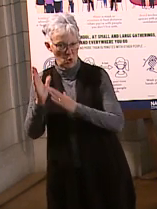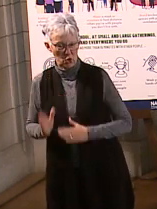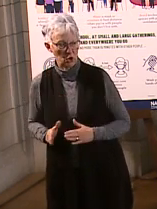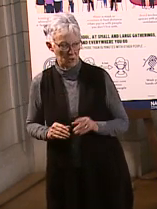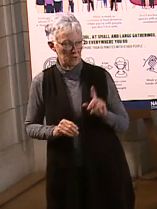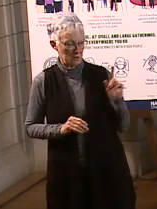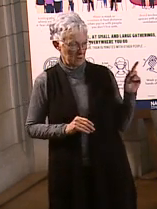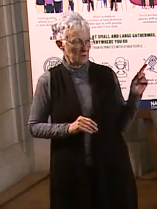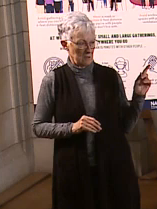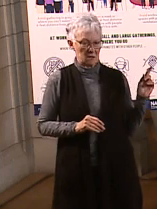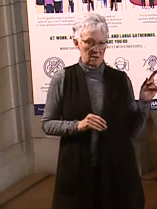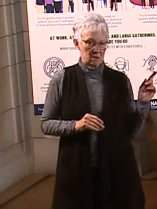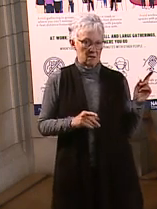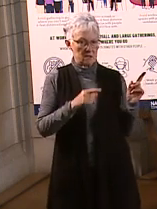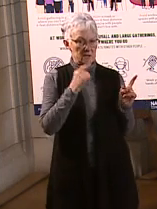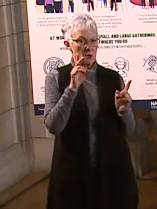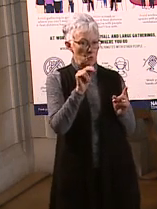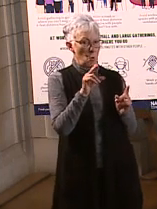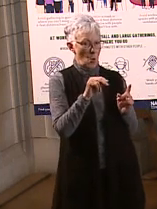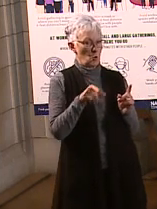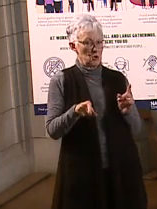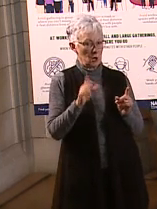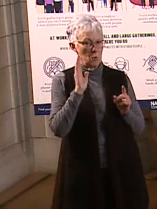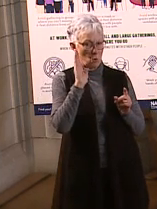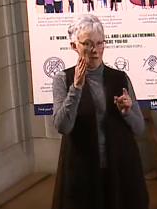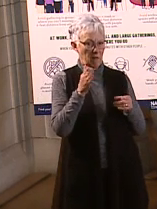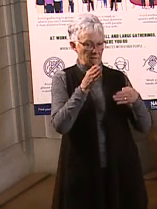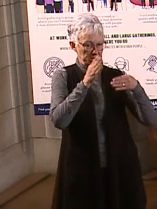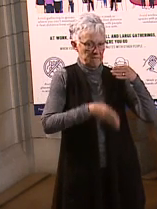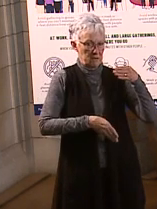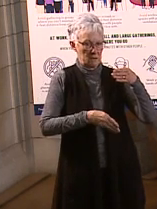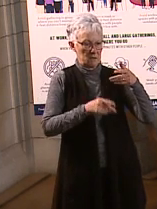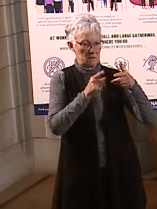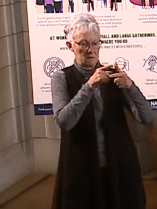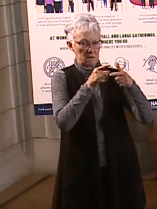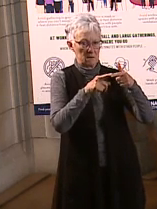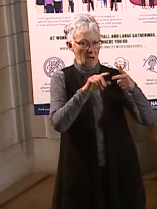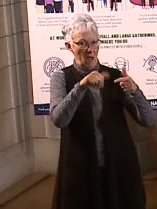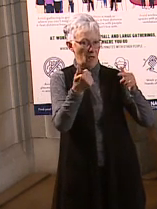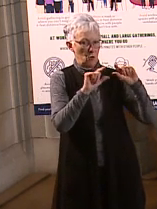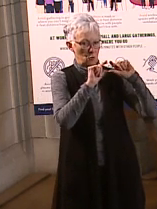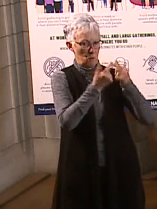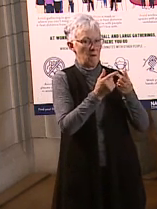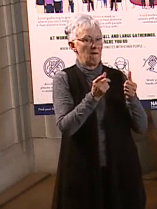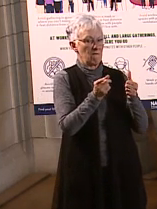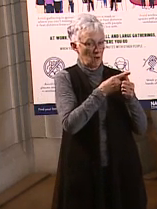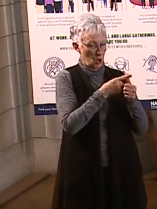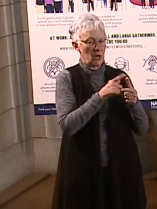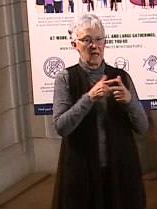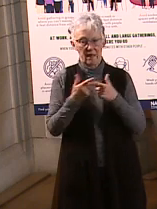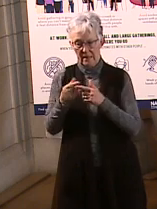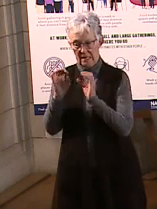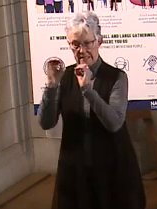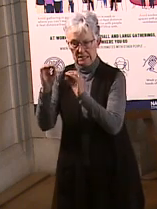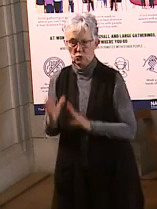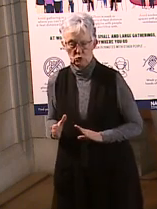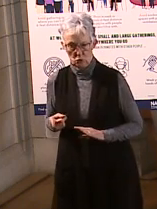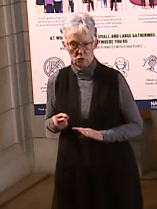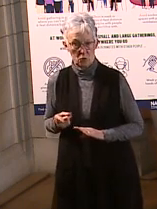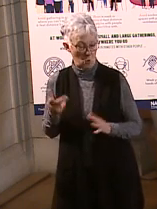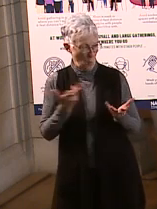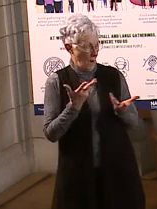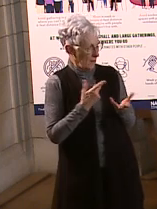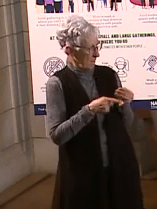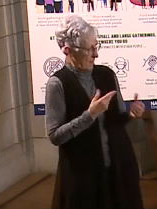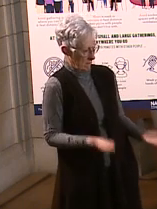actually working her way through the public safety group, and then she'll be getting to the teachers. And what about Lancaster County? Do you have the same conversation with Lancaster County? I